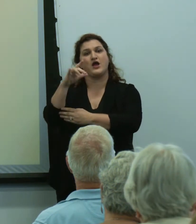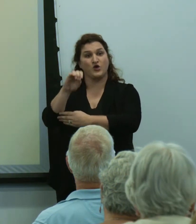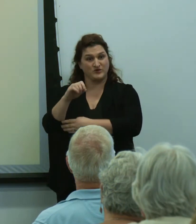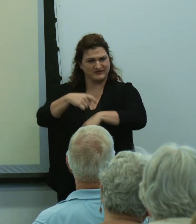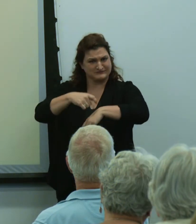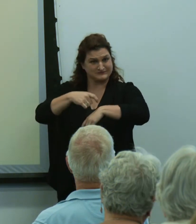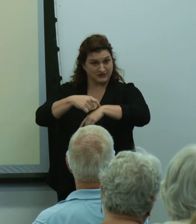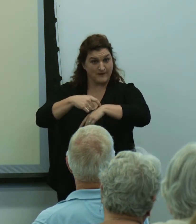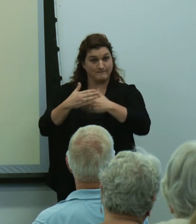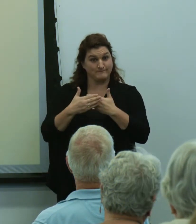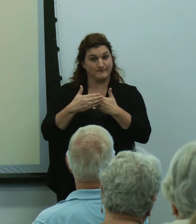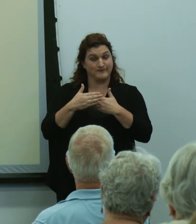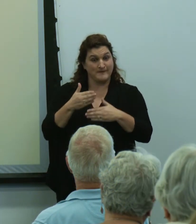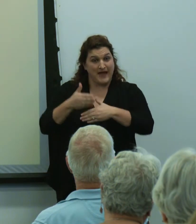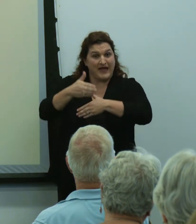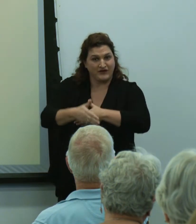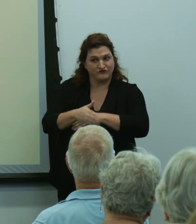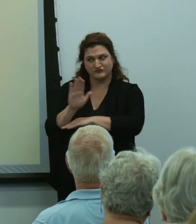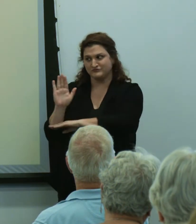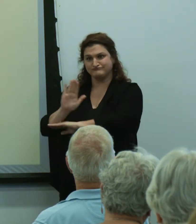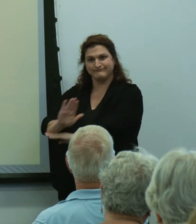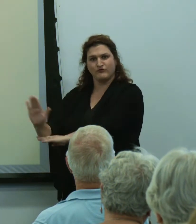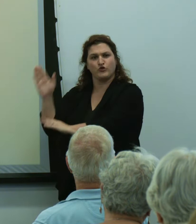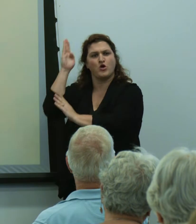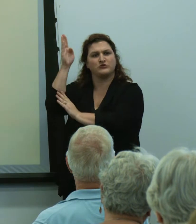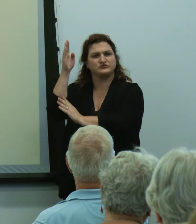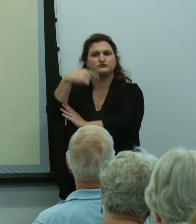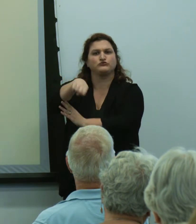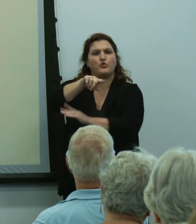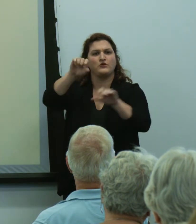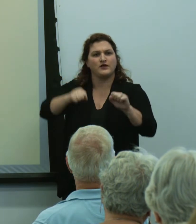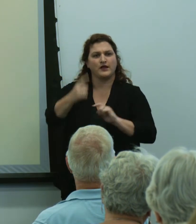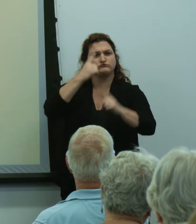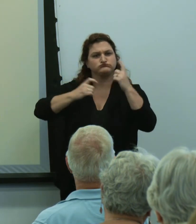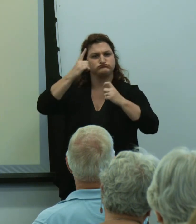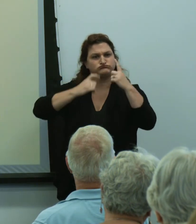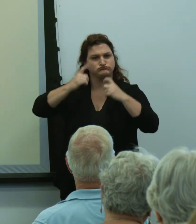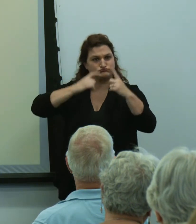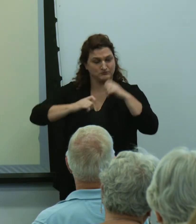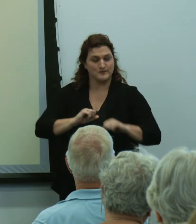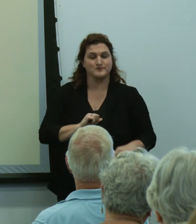indicated, after the panel's presentation for you to ask questions.